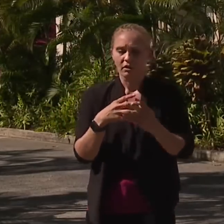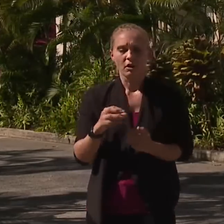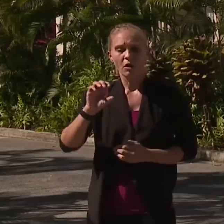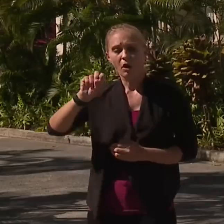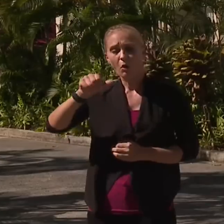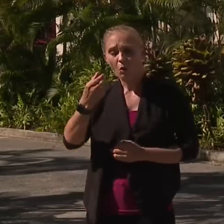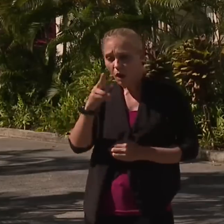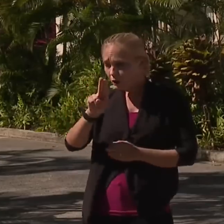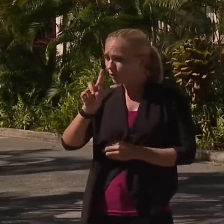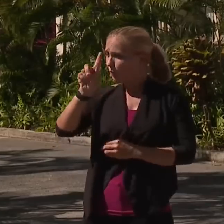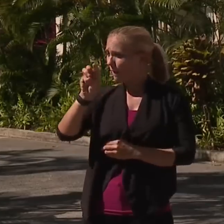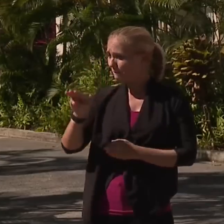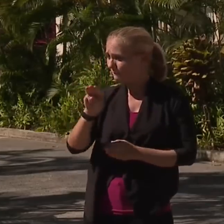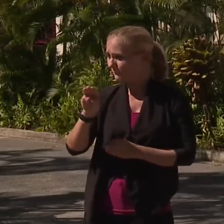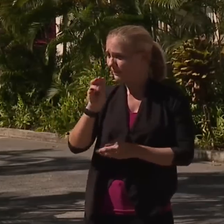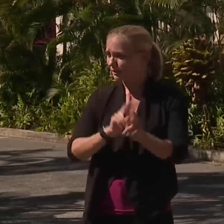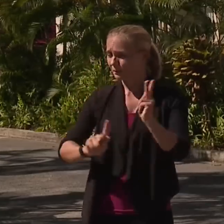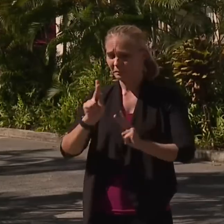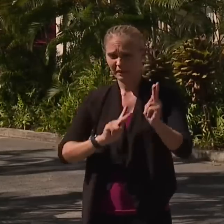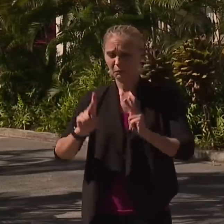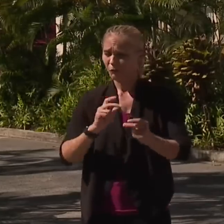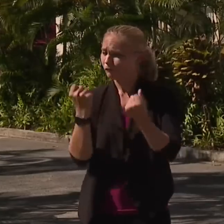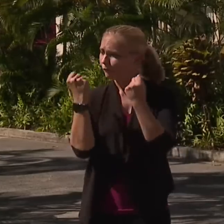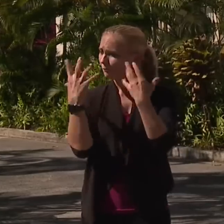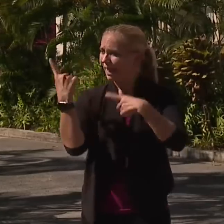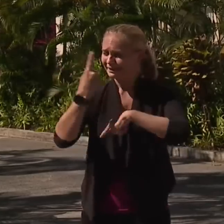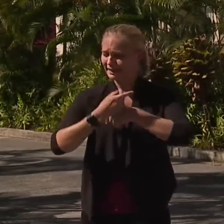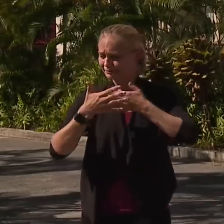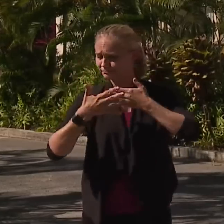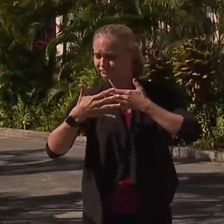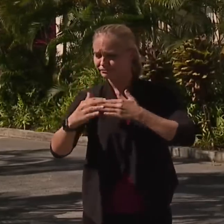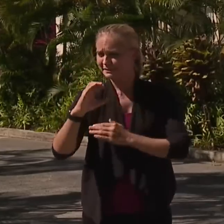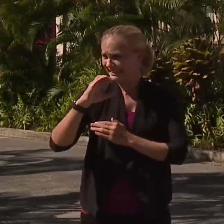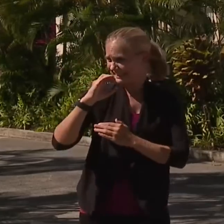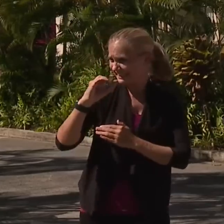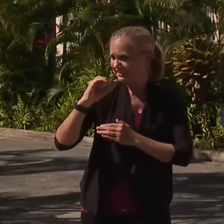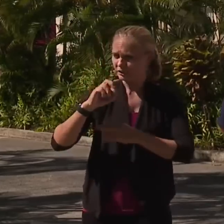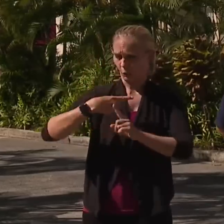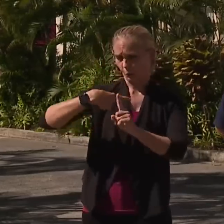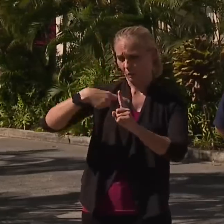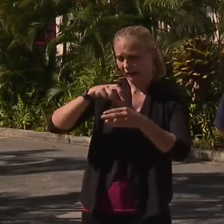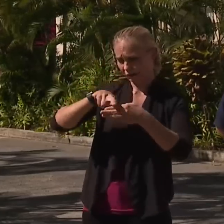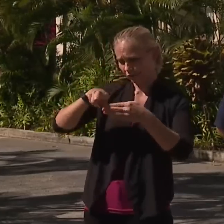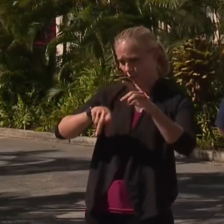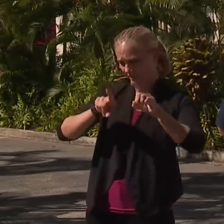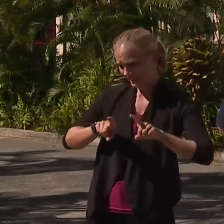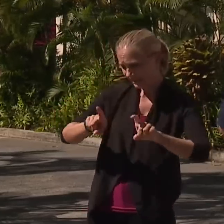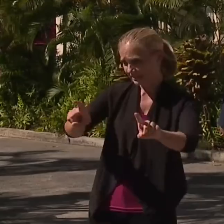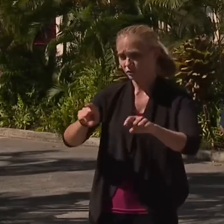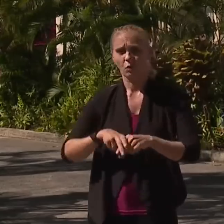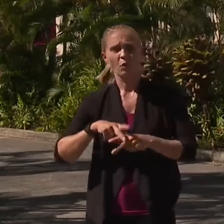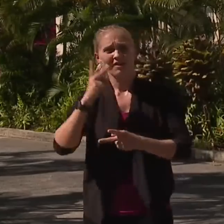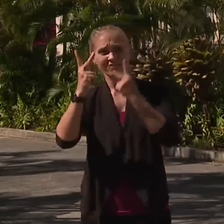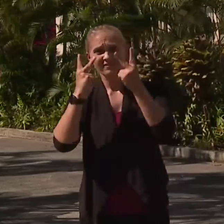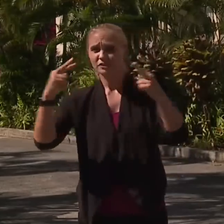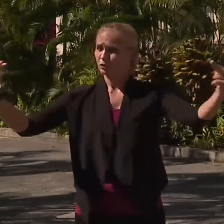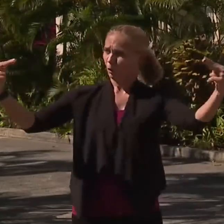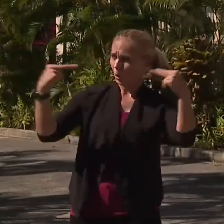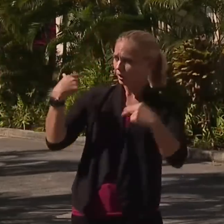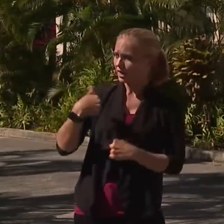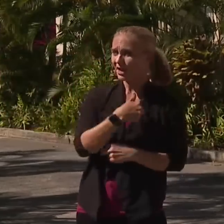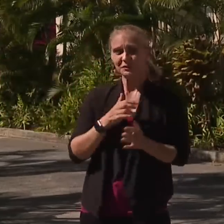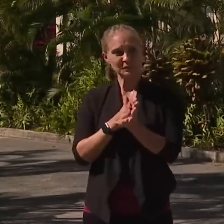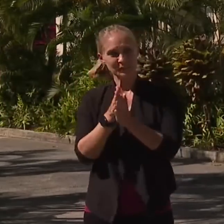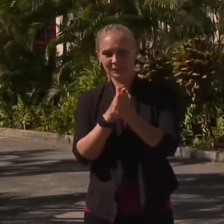with a million people, almost for days, zero cases. And we were looked at by the visitor industry around the world as a place to